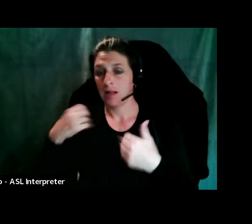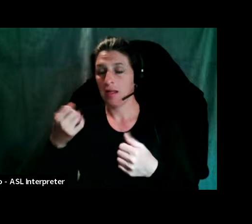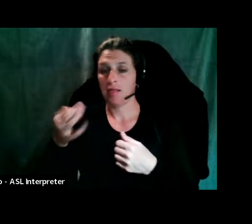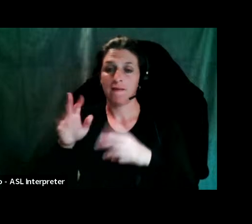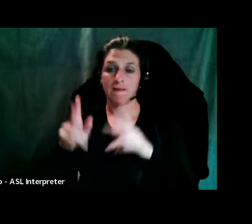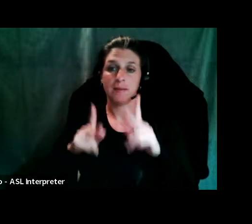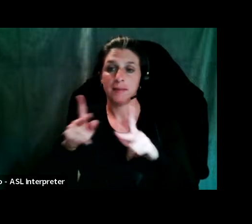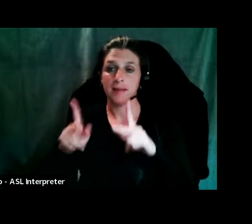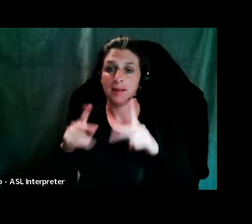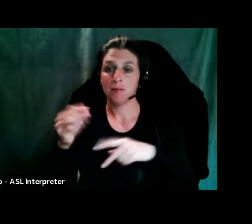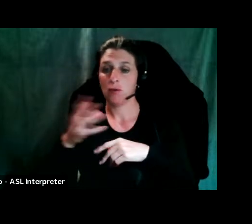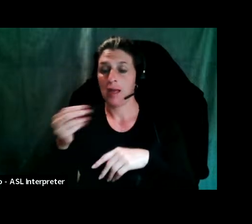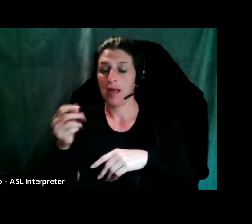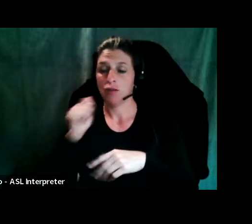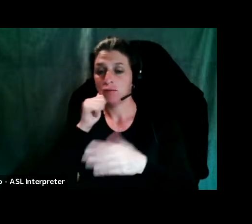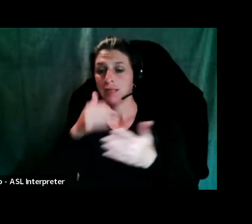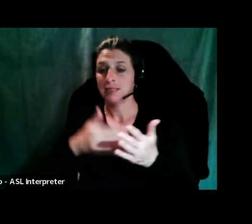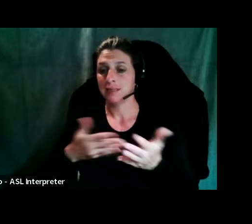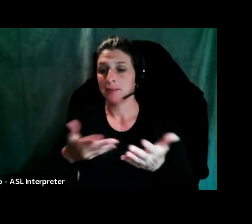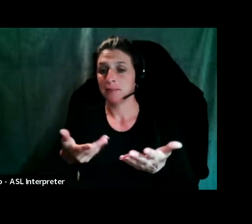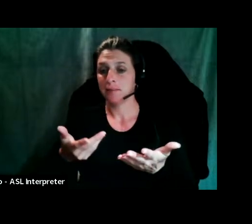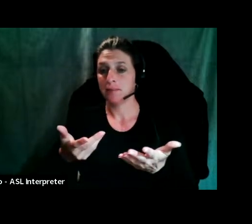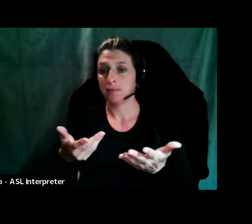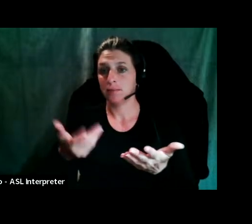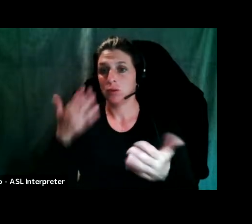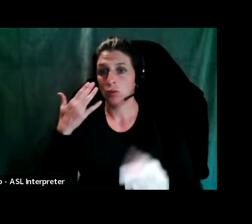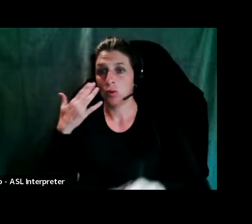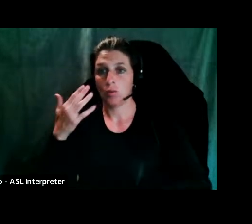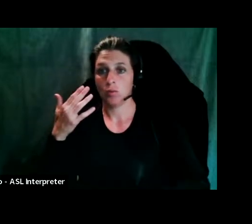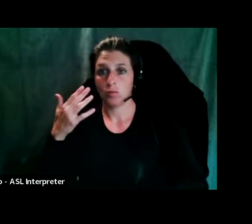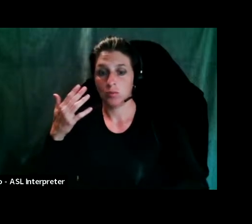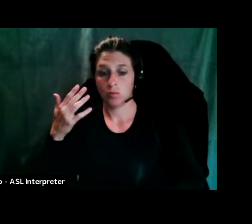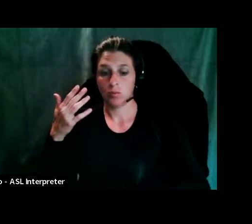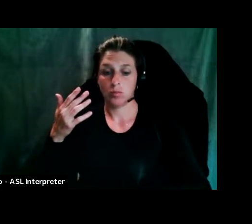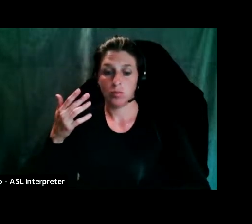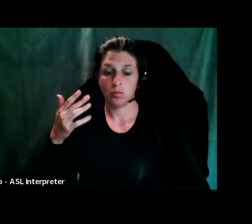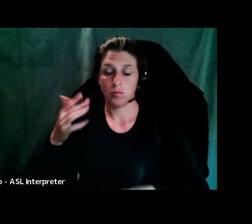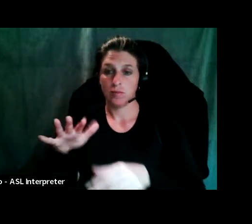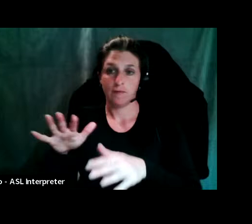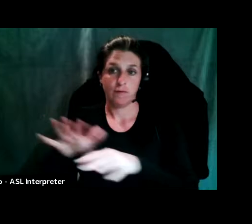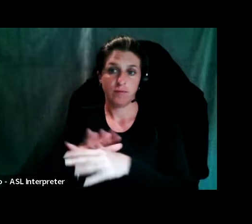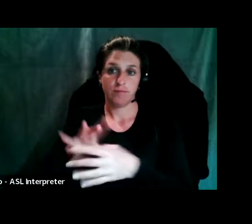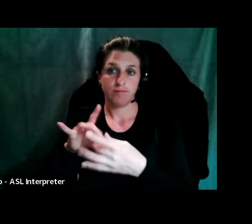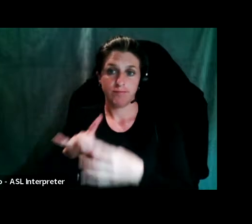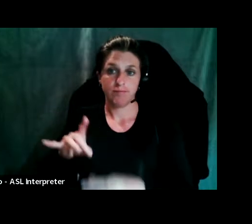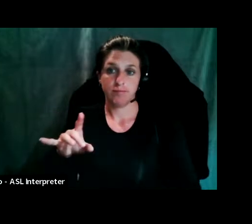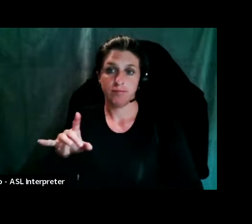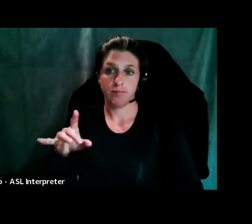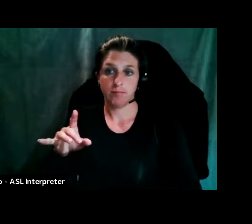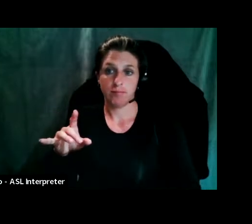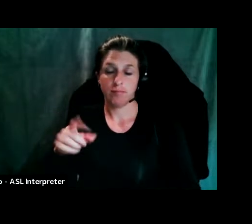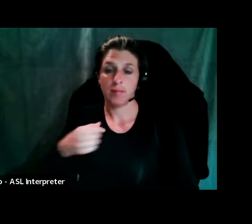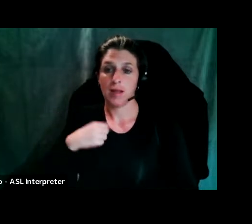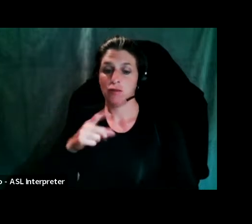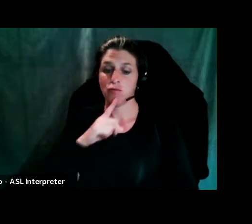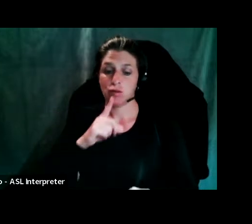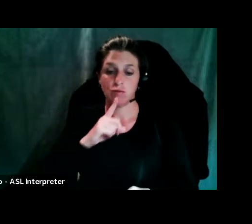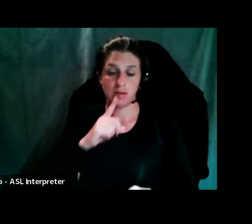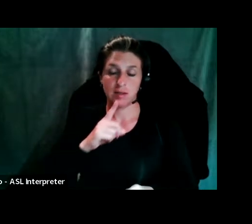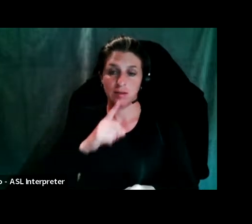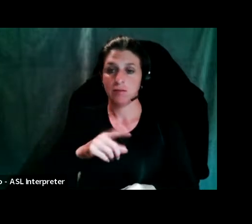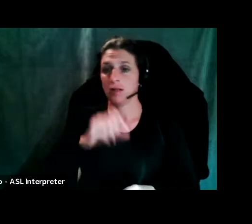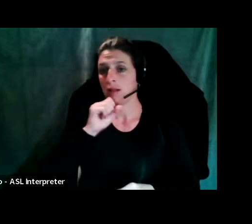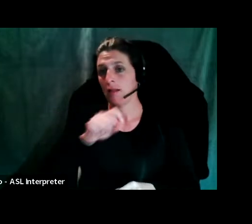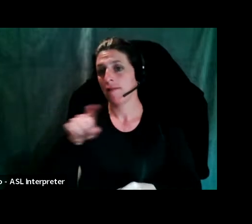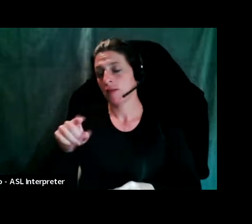people and racism. It's completely related. So I really, really, really love this.